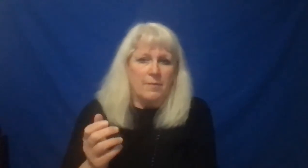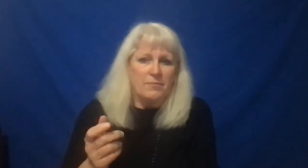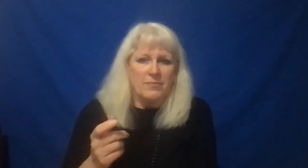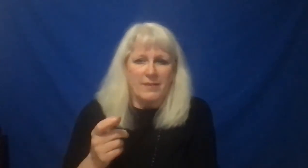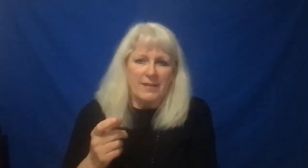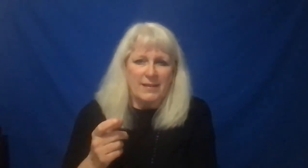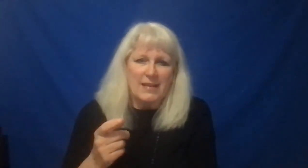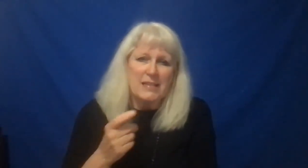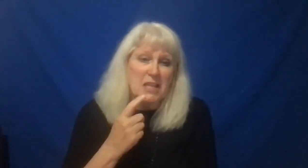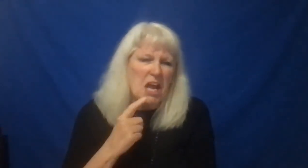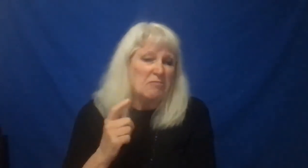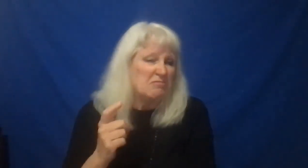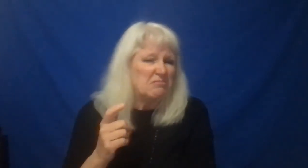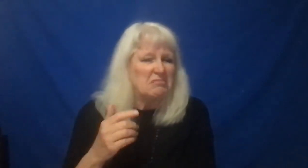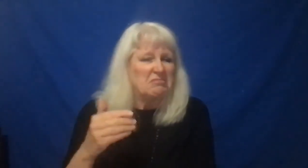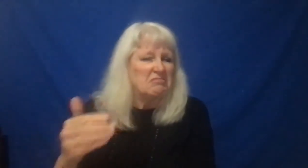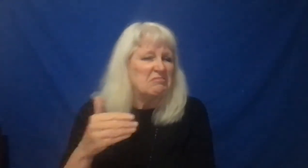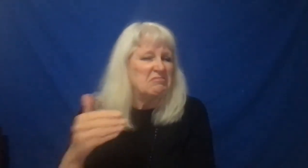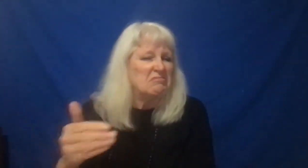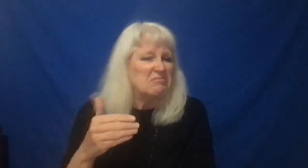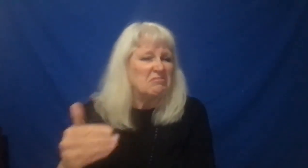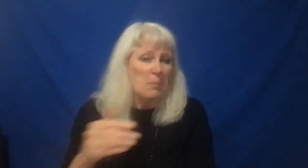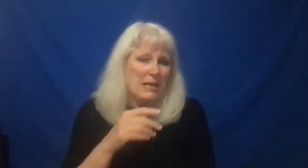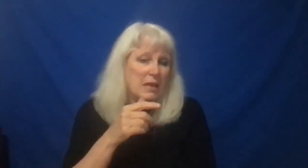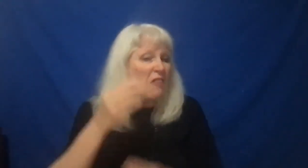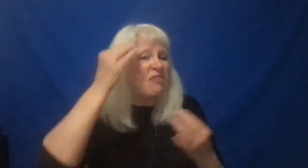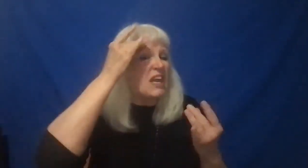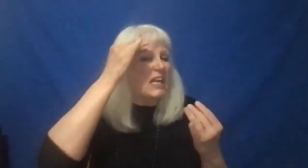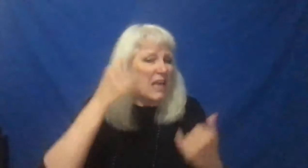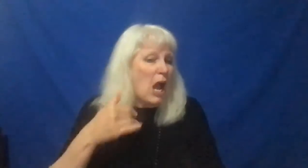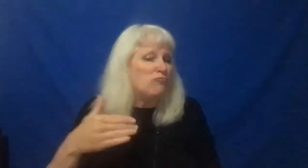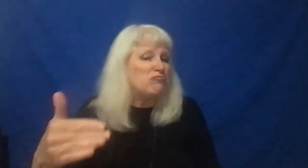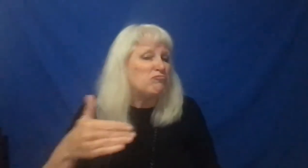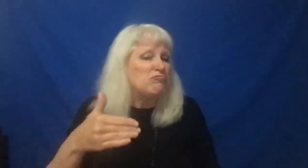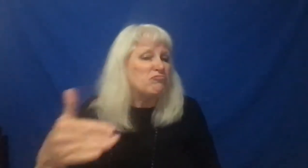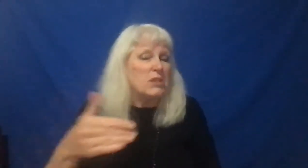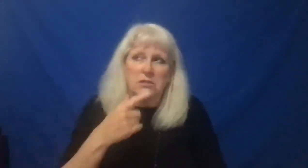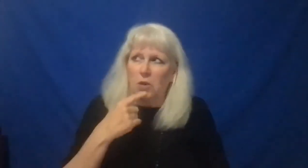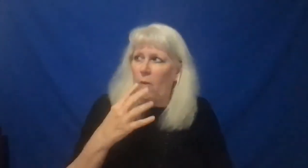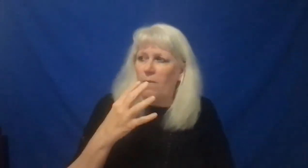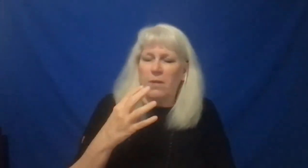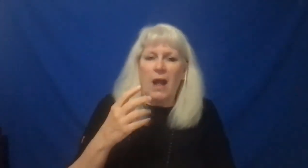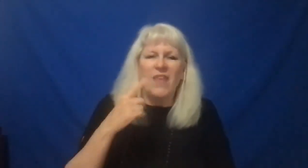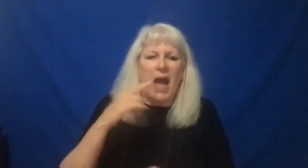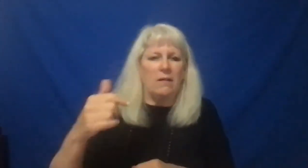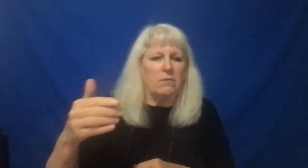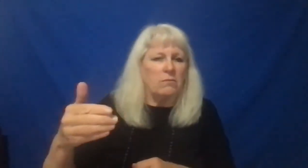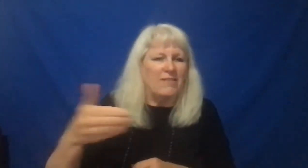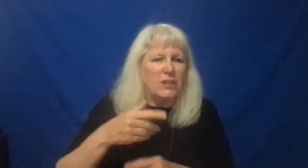was like 4 years down the road, I believe. So I kind of, sorted it out, put it in my head, but it wasn't anything that had